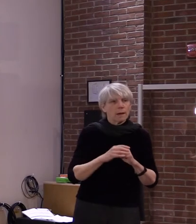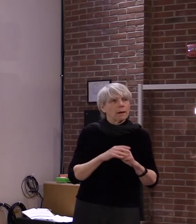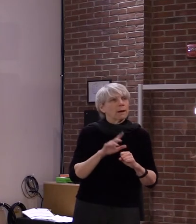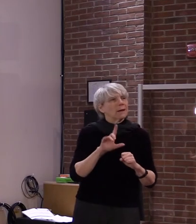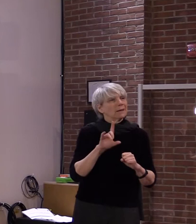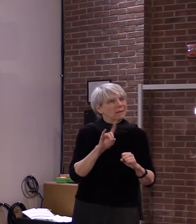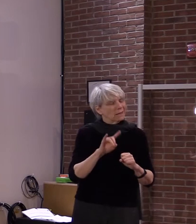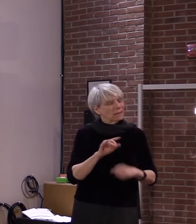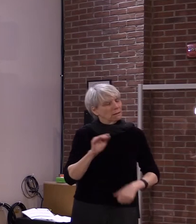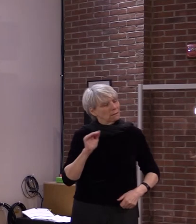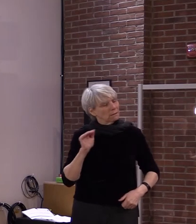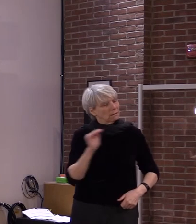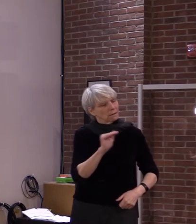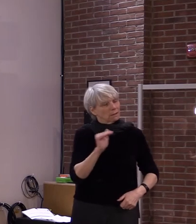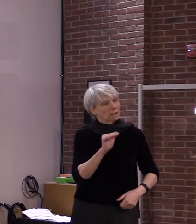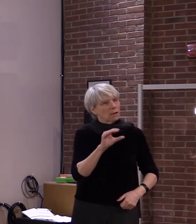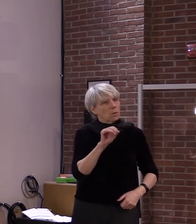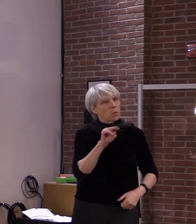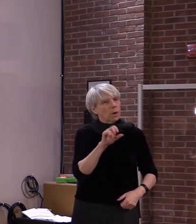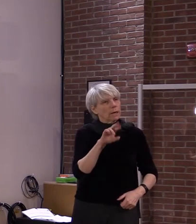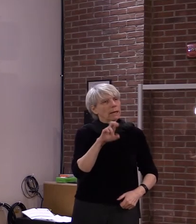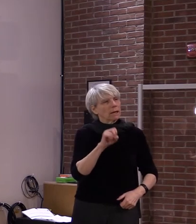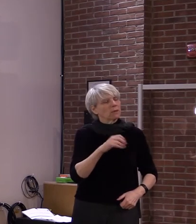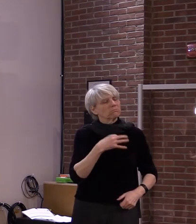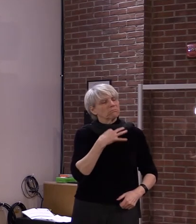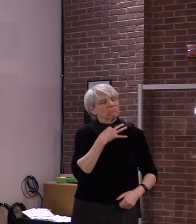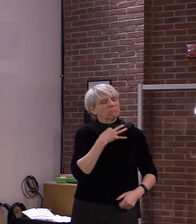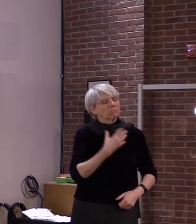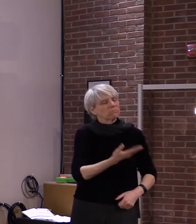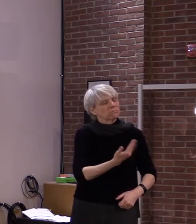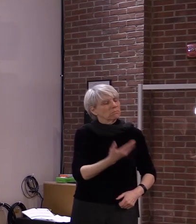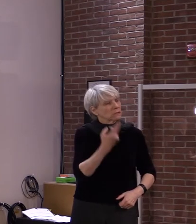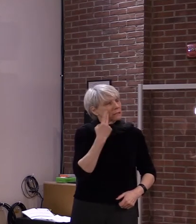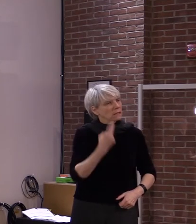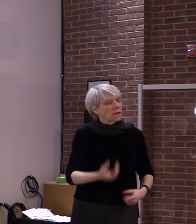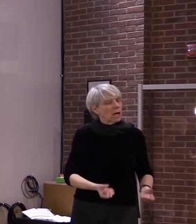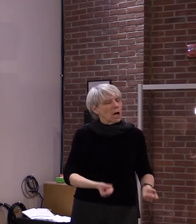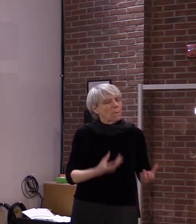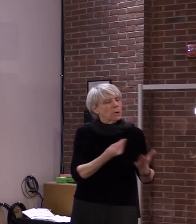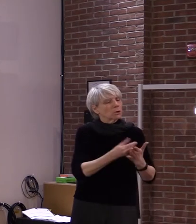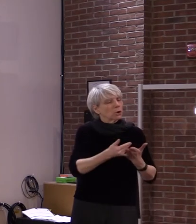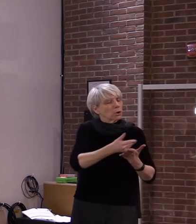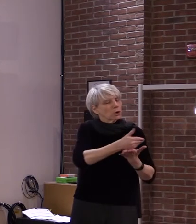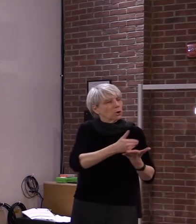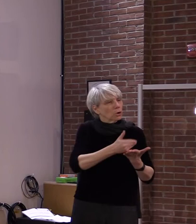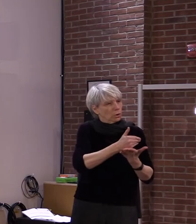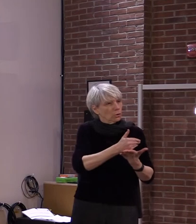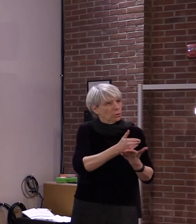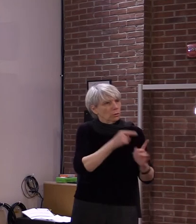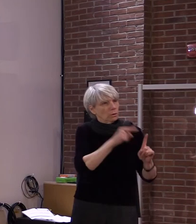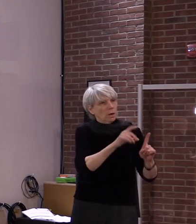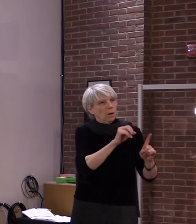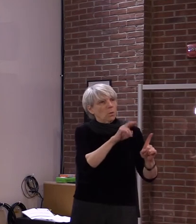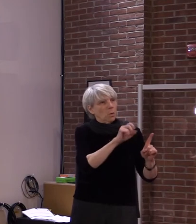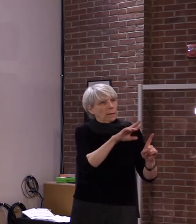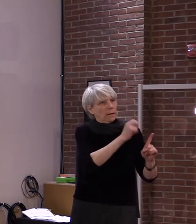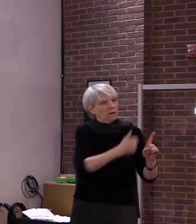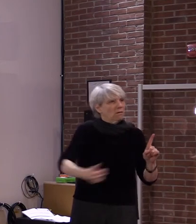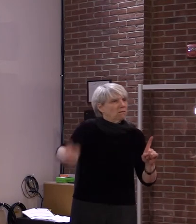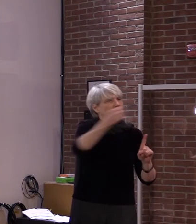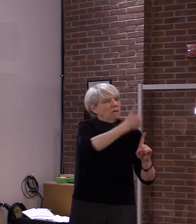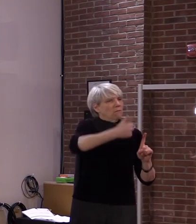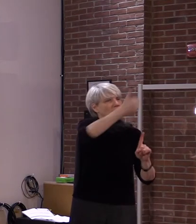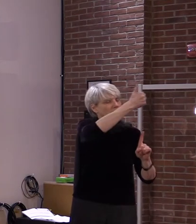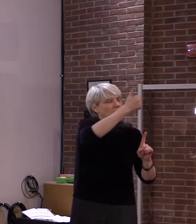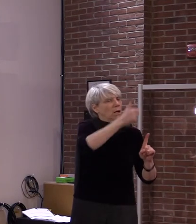release of uh the salaries of those at the higher level of one care i